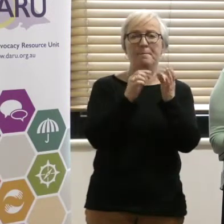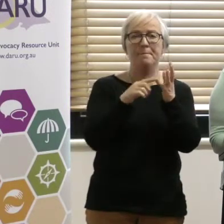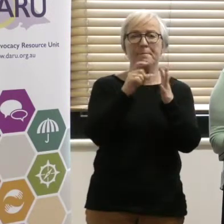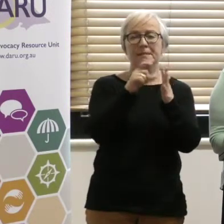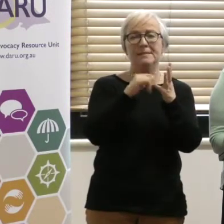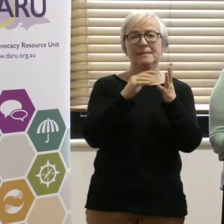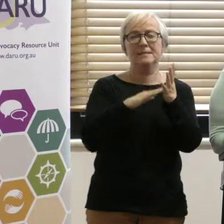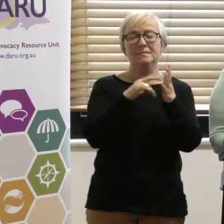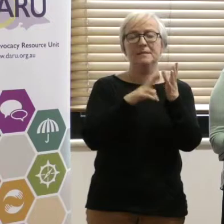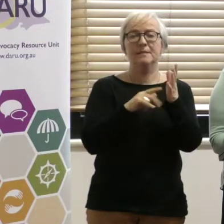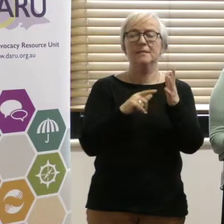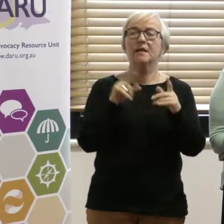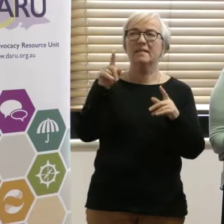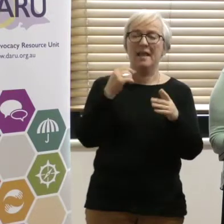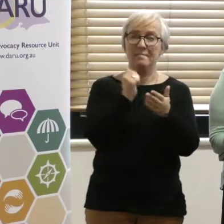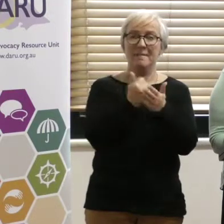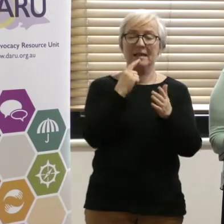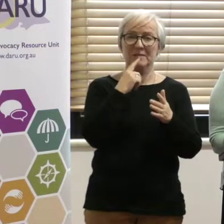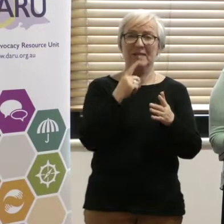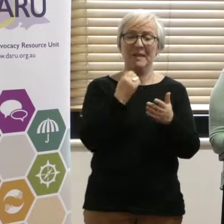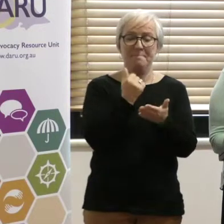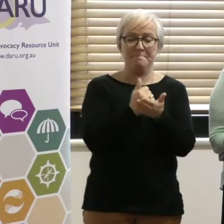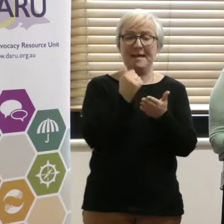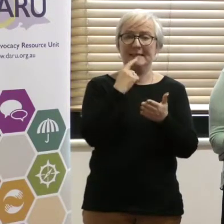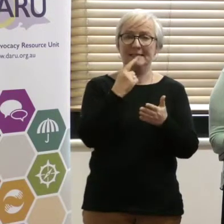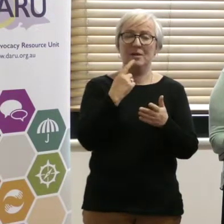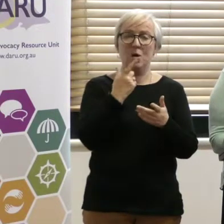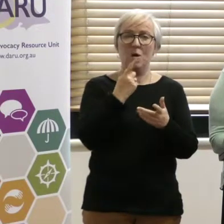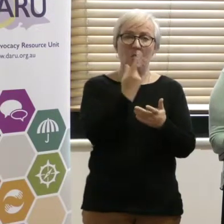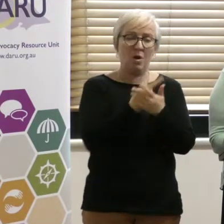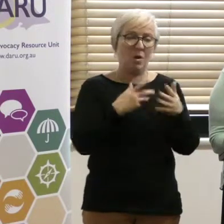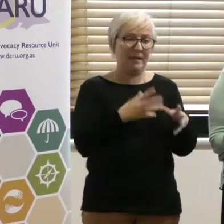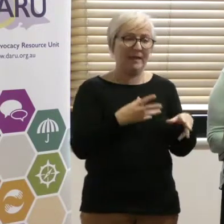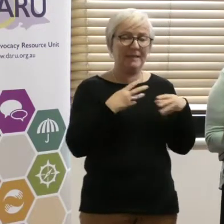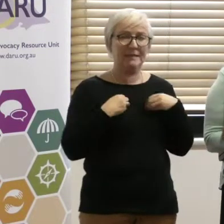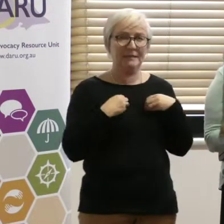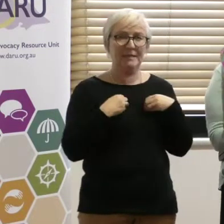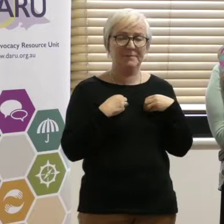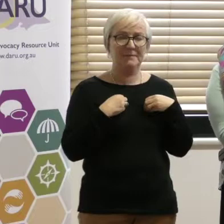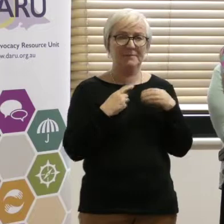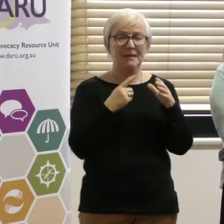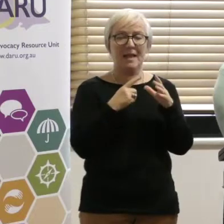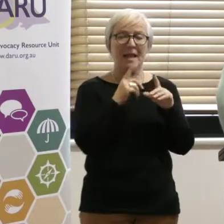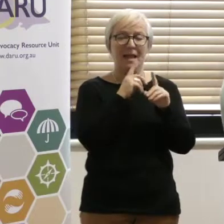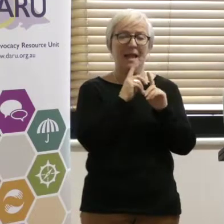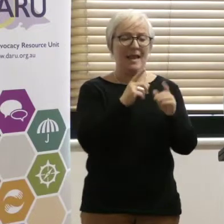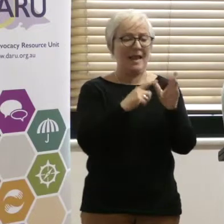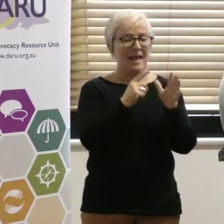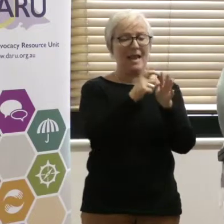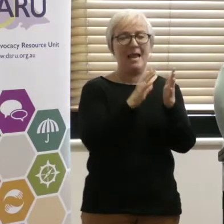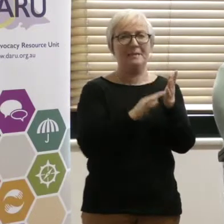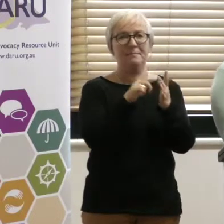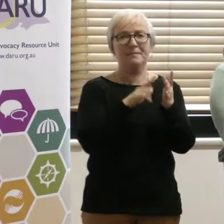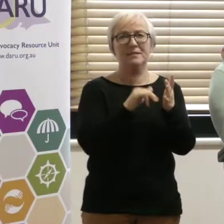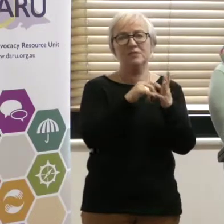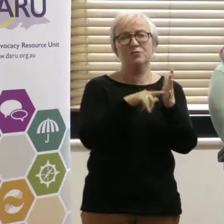only accept guardianship, only accept administrative order, which I'm not prepared to do because I don't see. Powers of attorney. Because he can't give